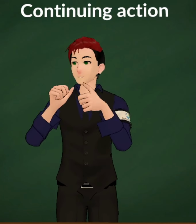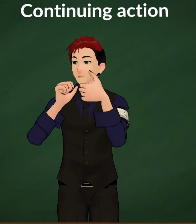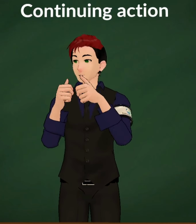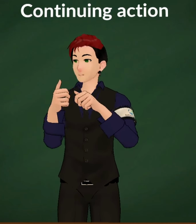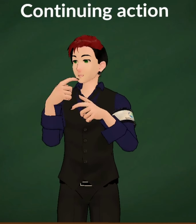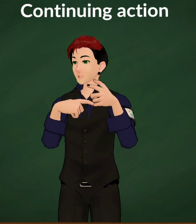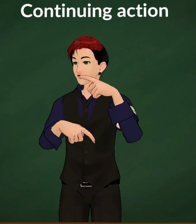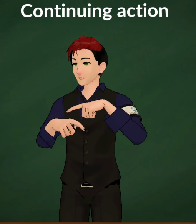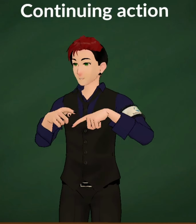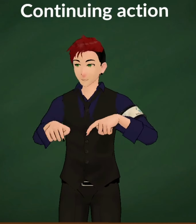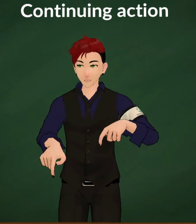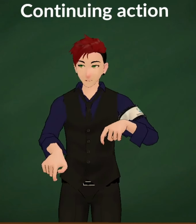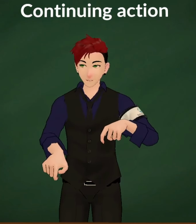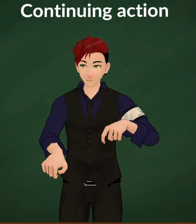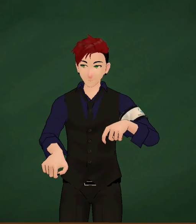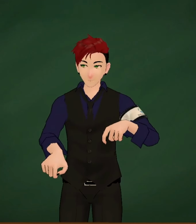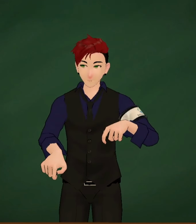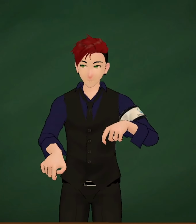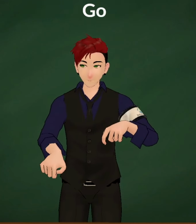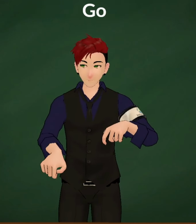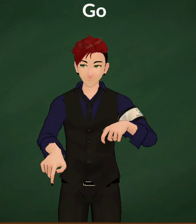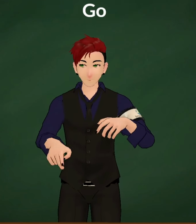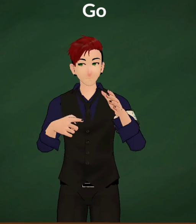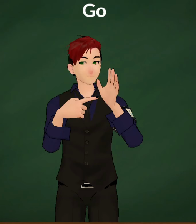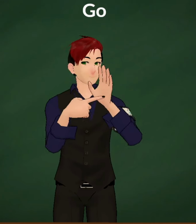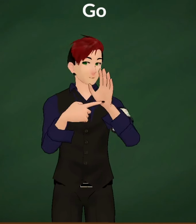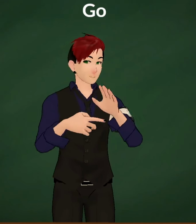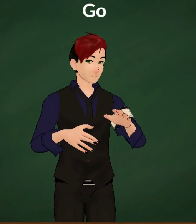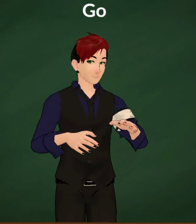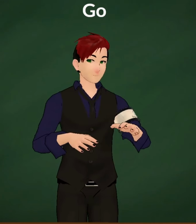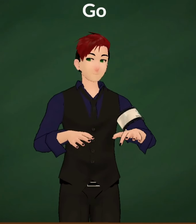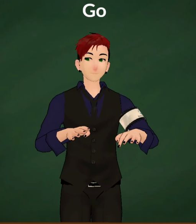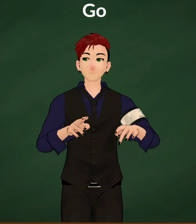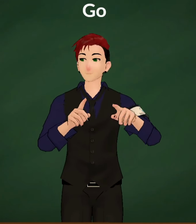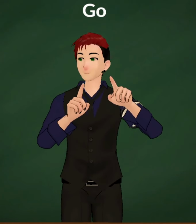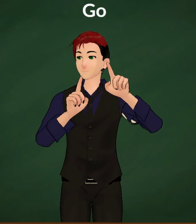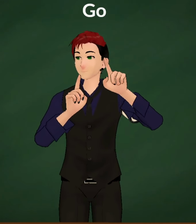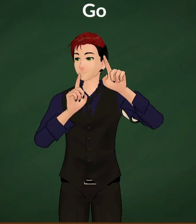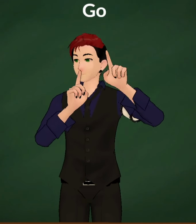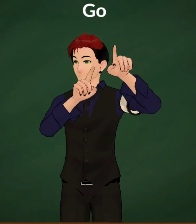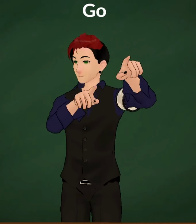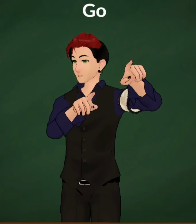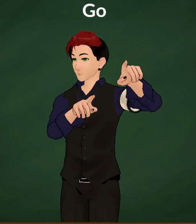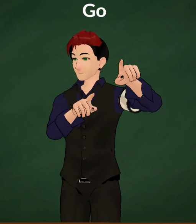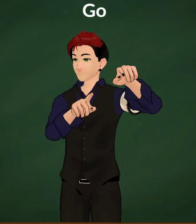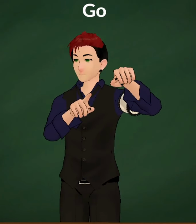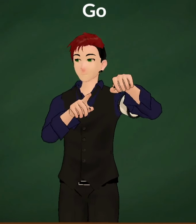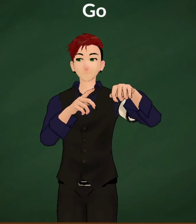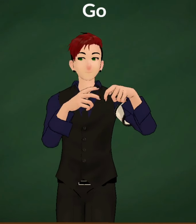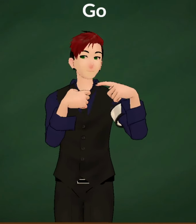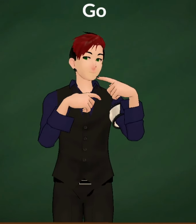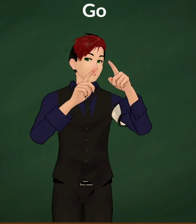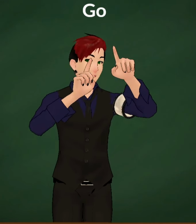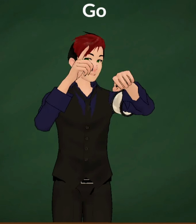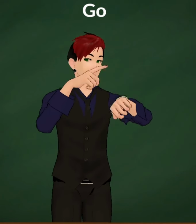it's how you sign it. For example, go. We went 1